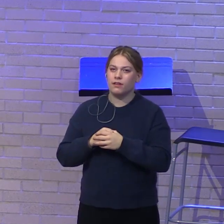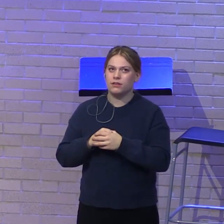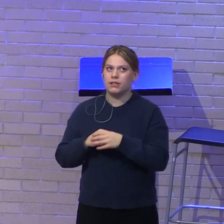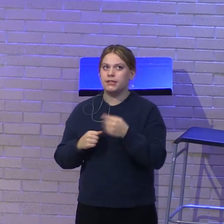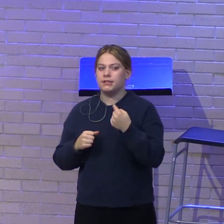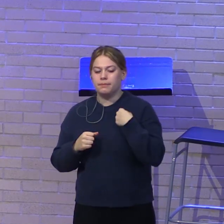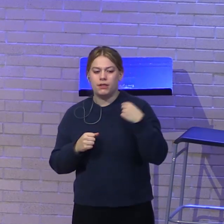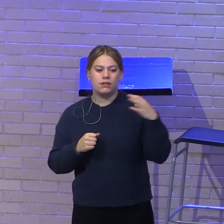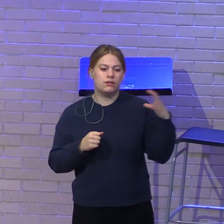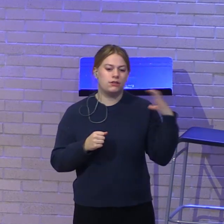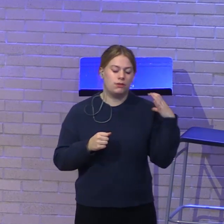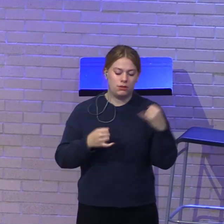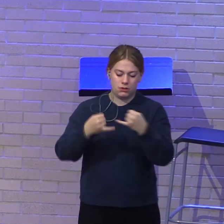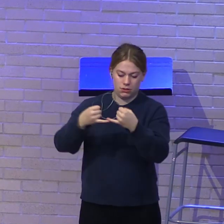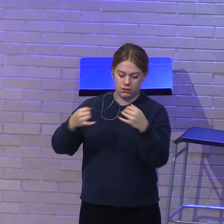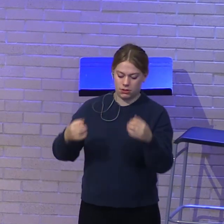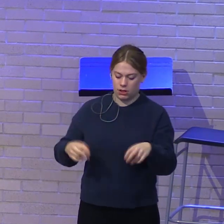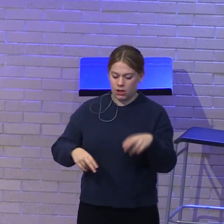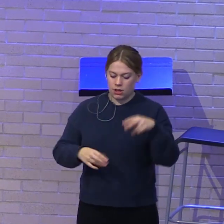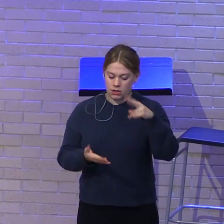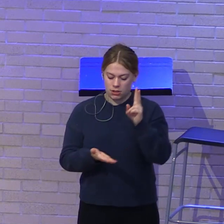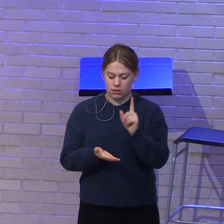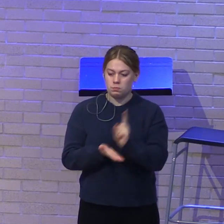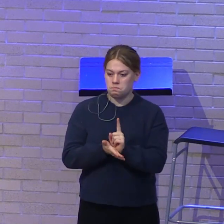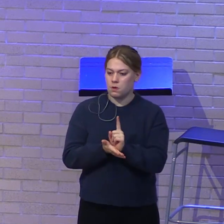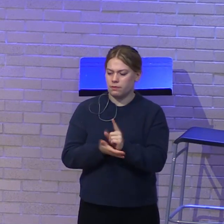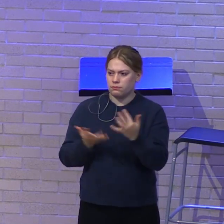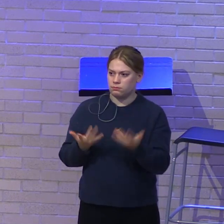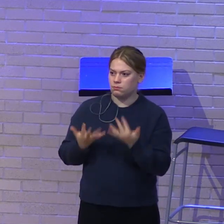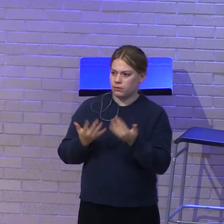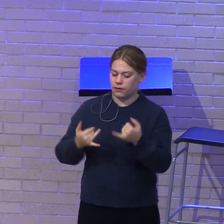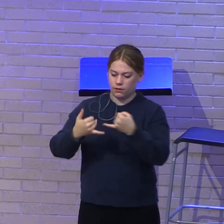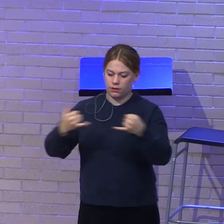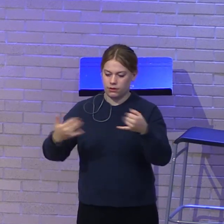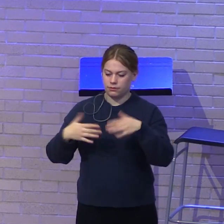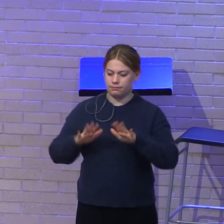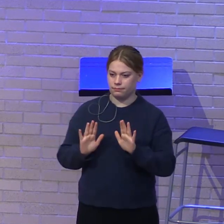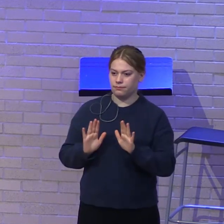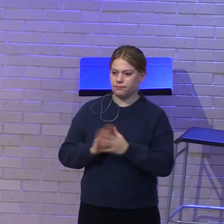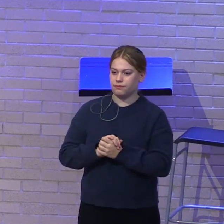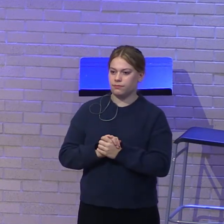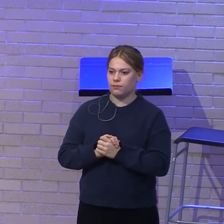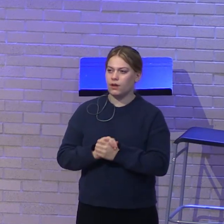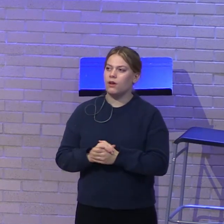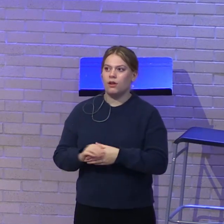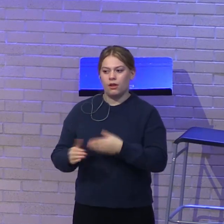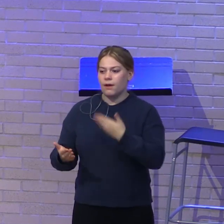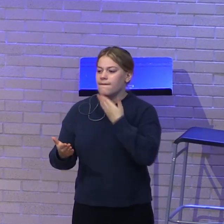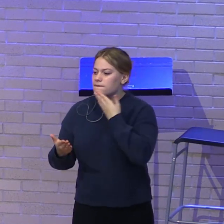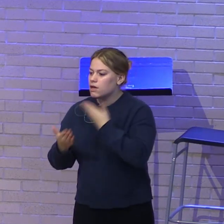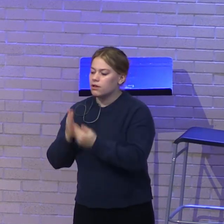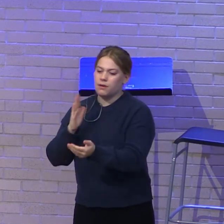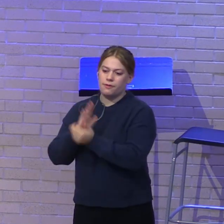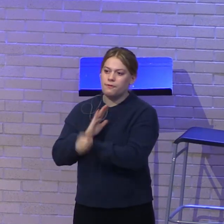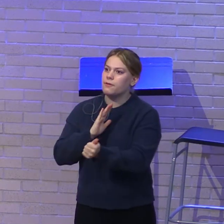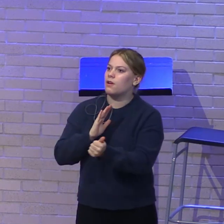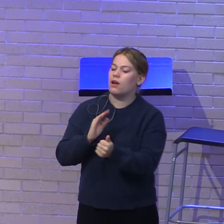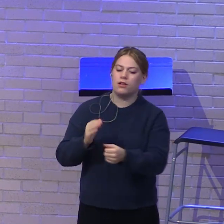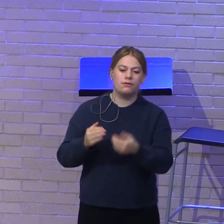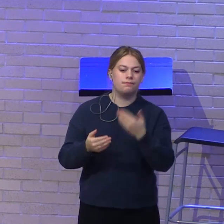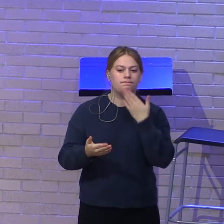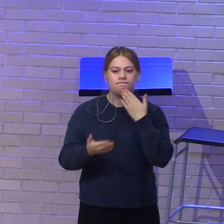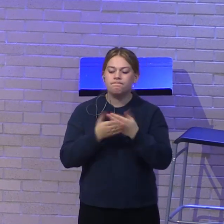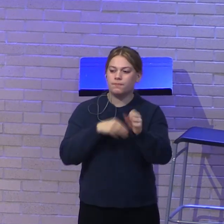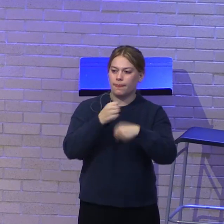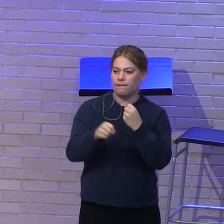and the coaches at the finish line, we were thinking, okay, they did really well. This was a really good year, but I think they got second place. I think